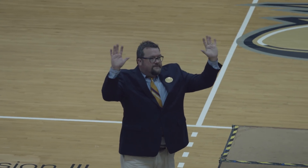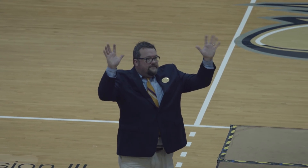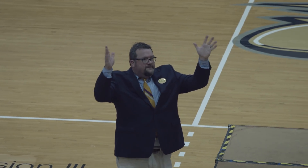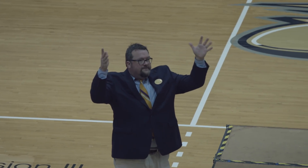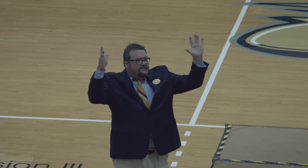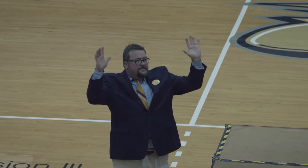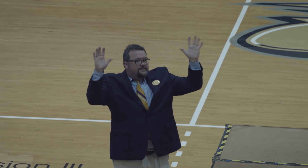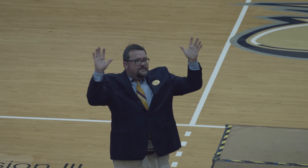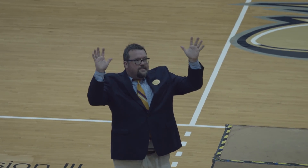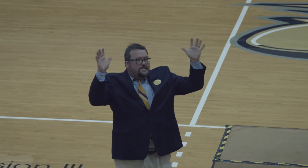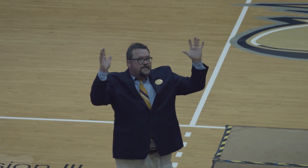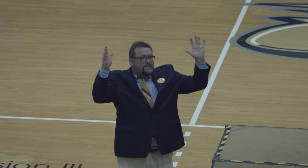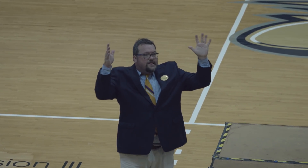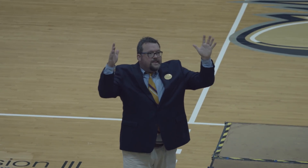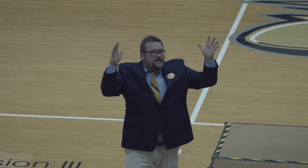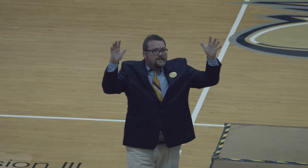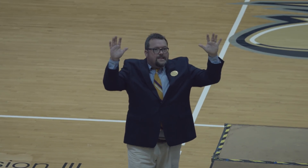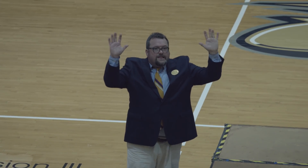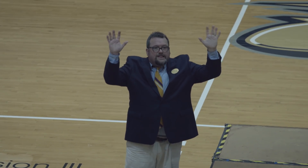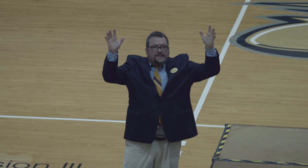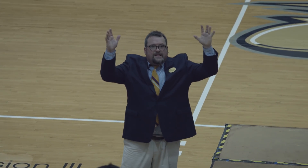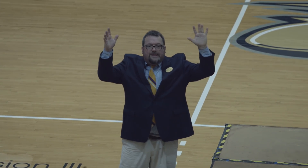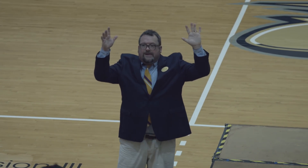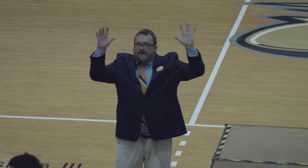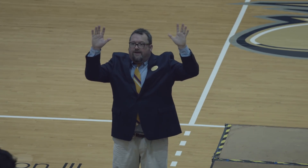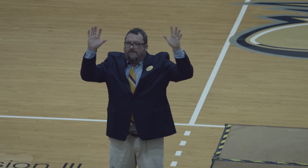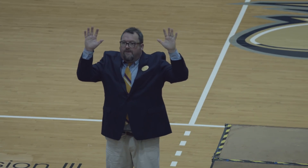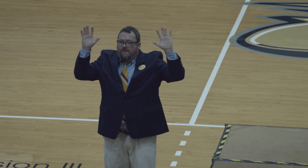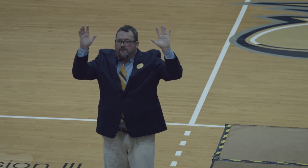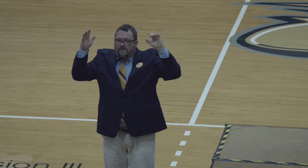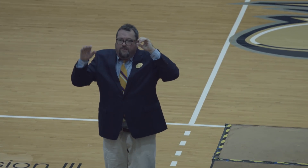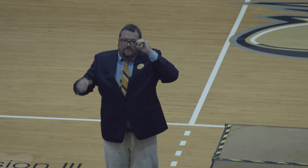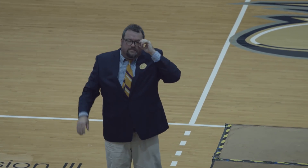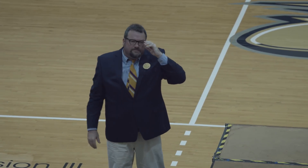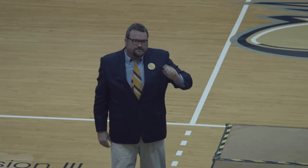Testing, 1, 2, 3. Hello, may I have your attention, please?